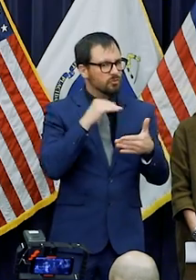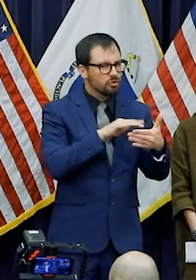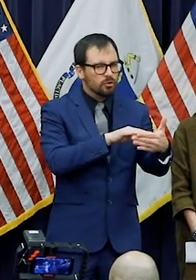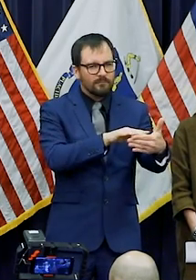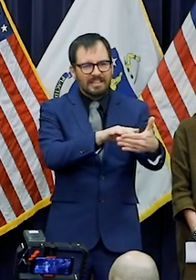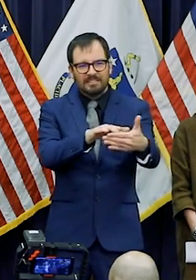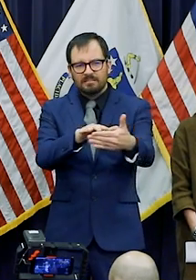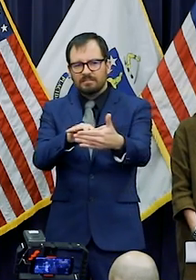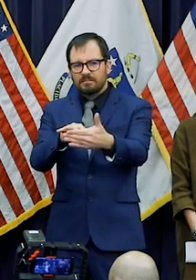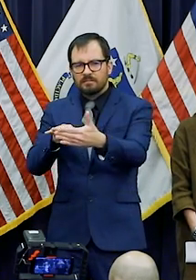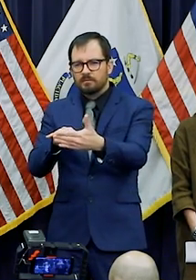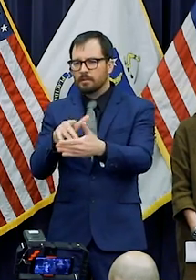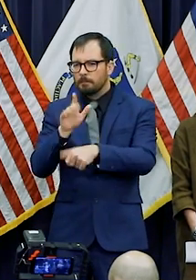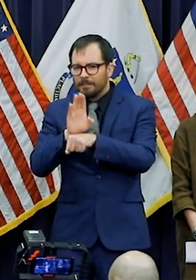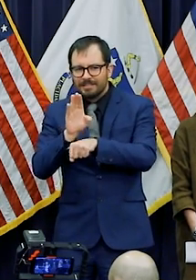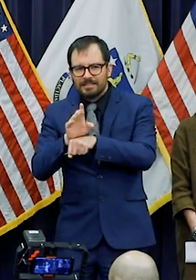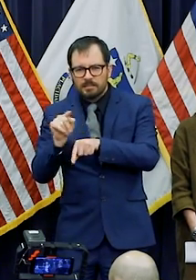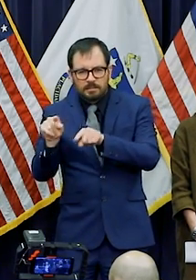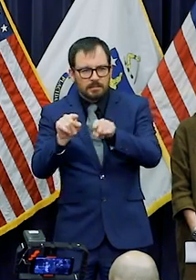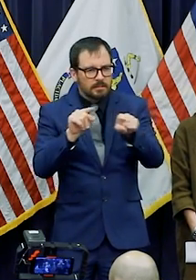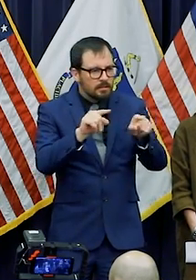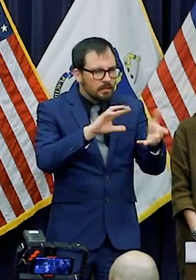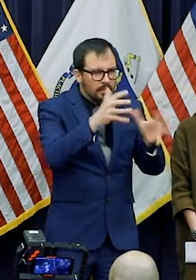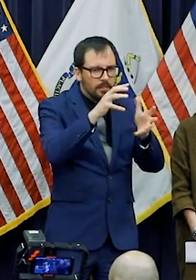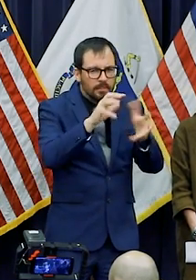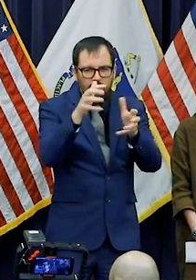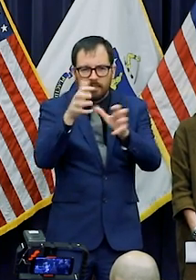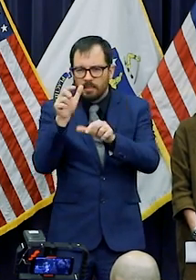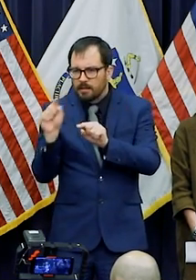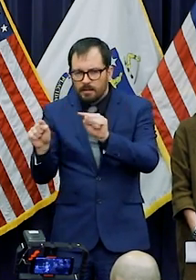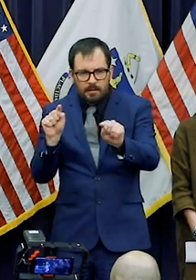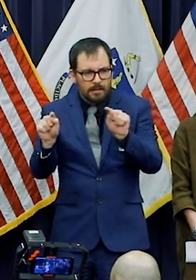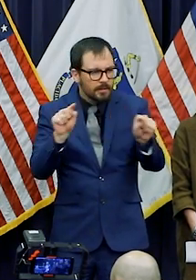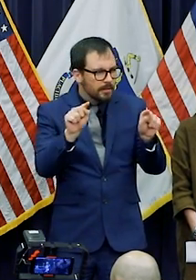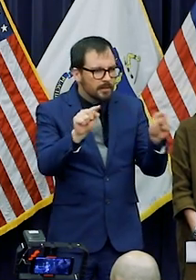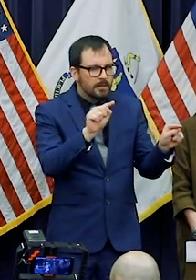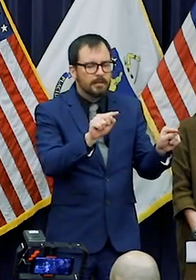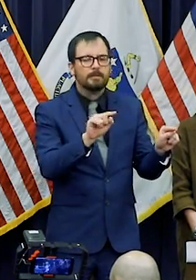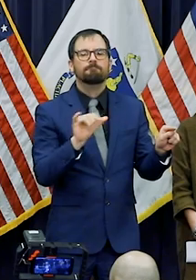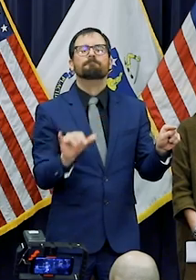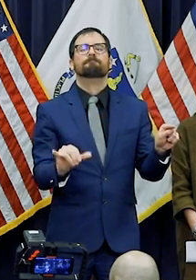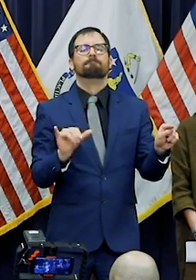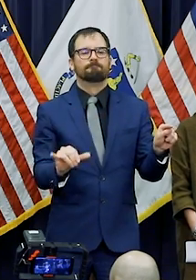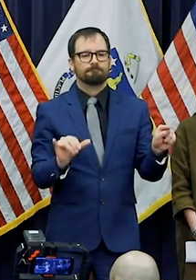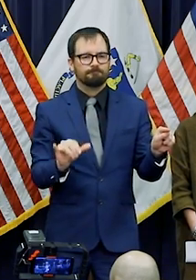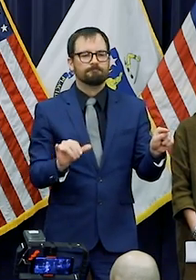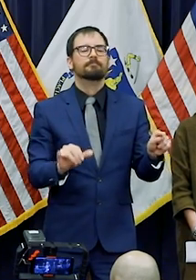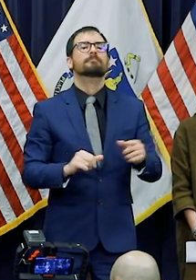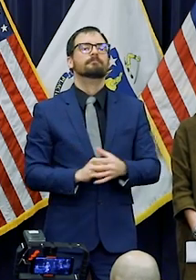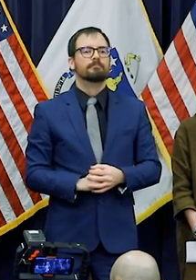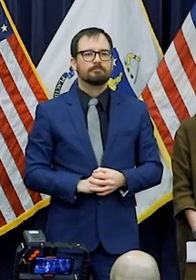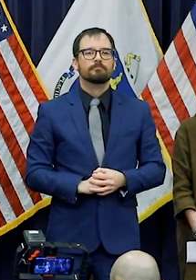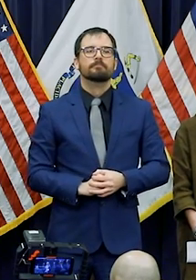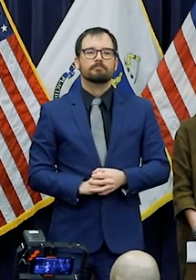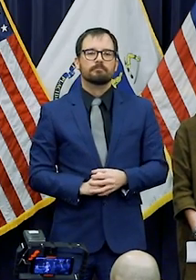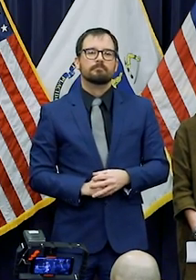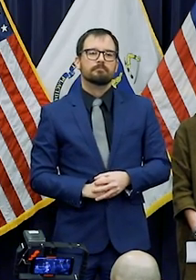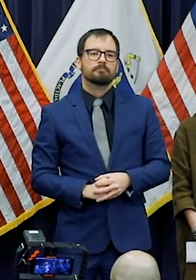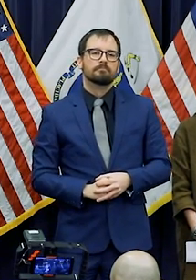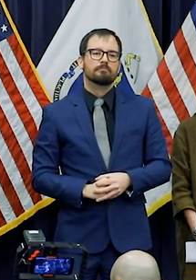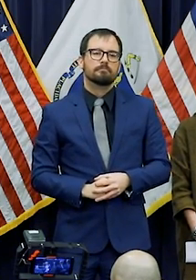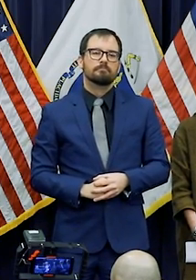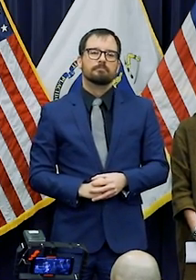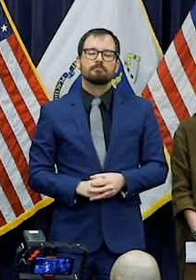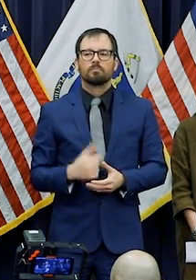outbreak. Today, I am formally requesting that the Small Business Administration issue a declaration of economic injury for the